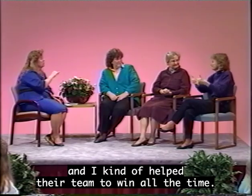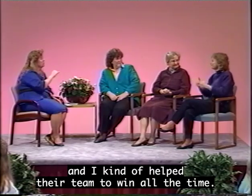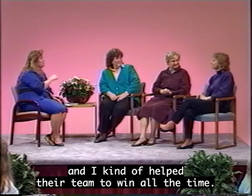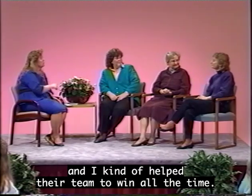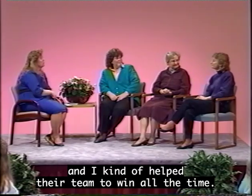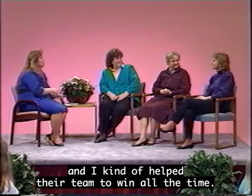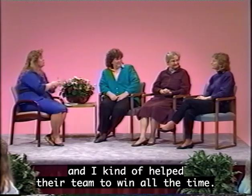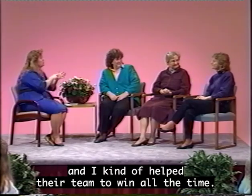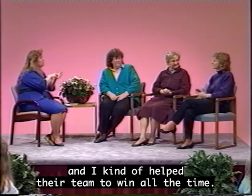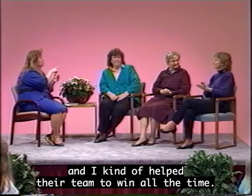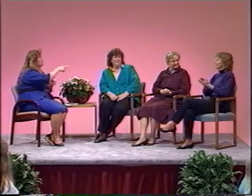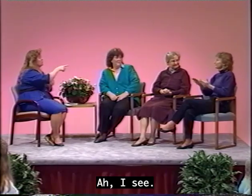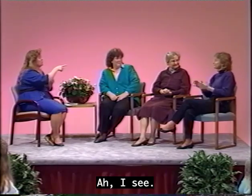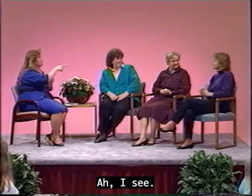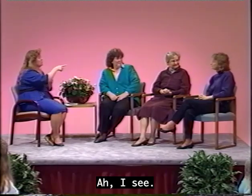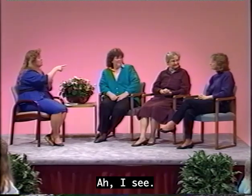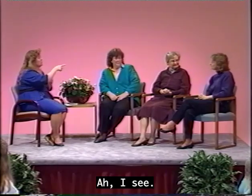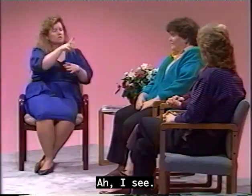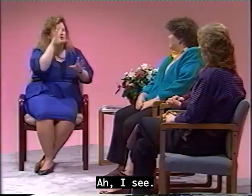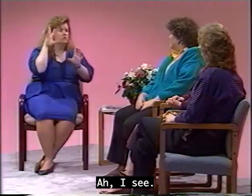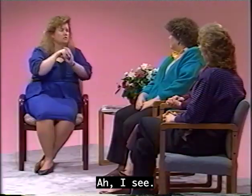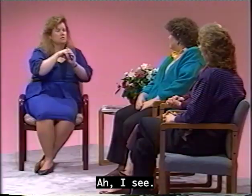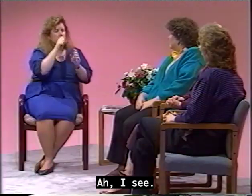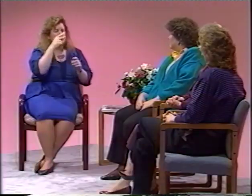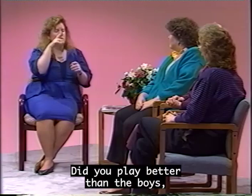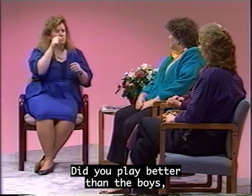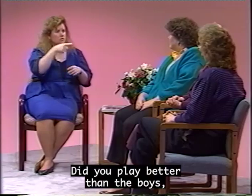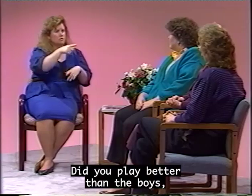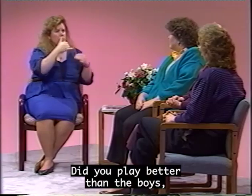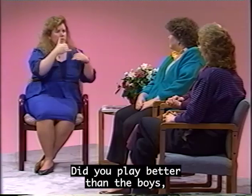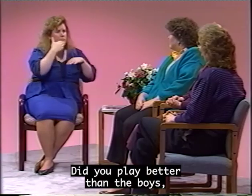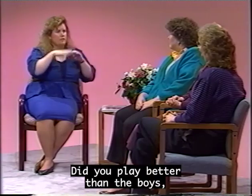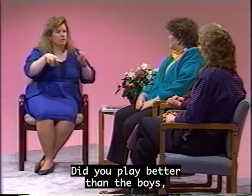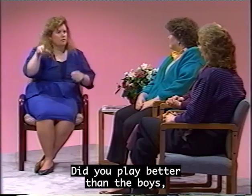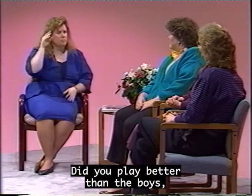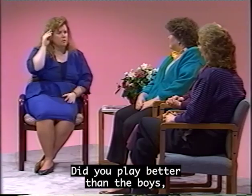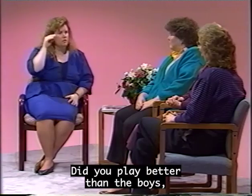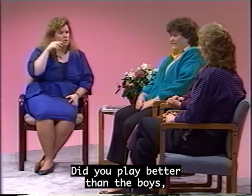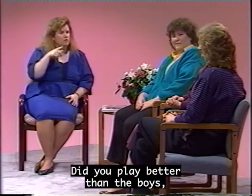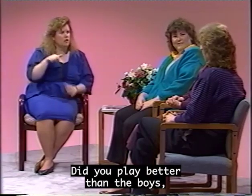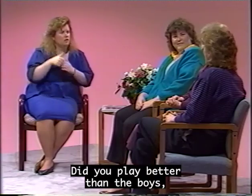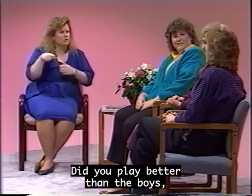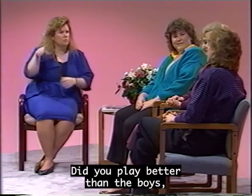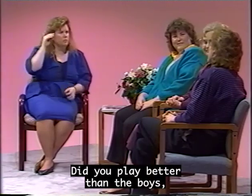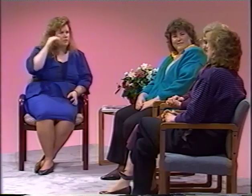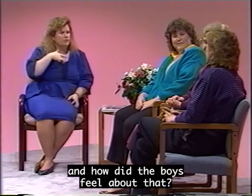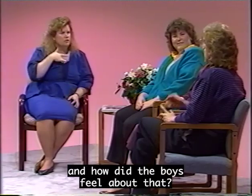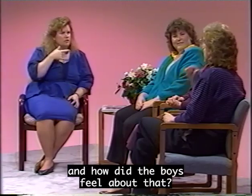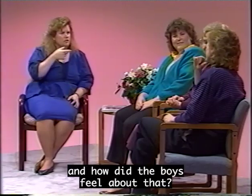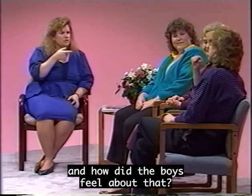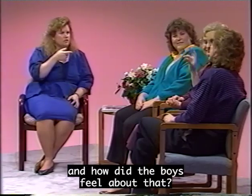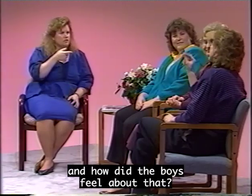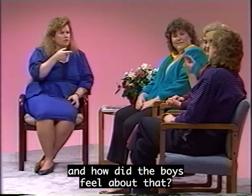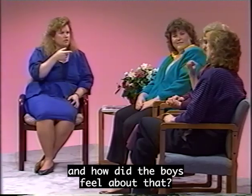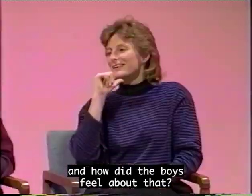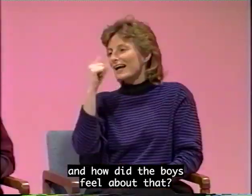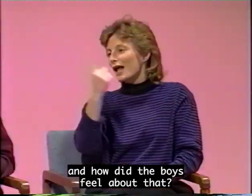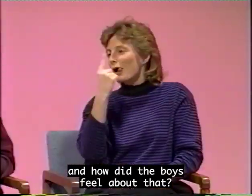of helped their team to win all the time. Ah, I see. Did you play better than the boys? And how did the boys feel about